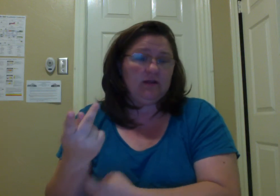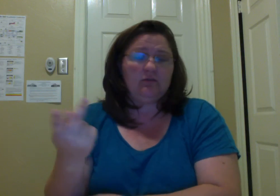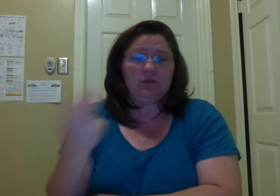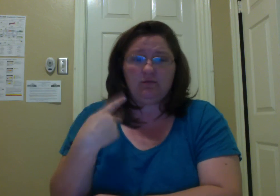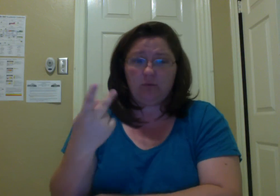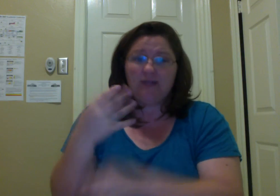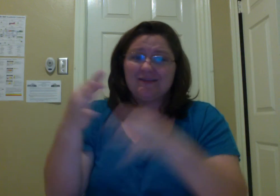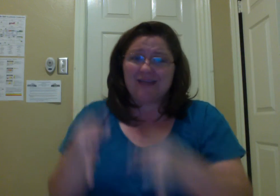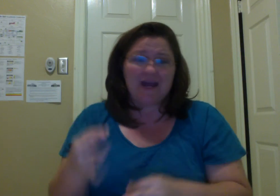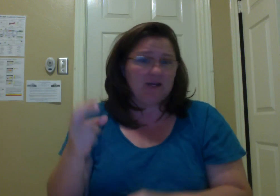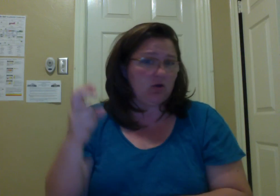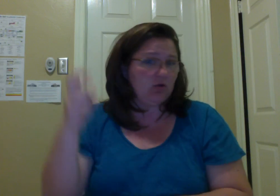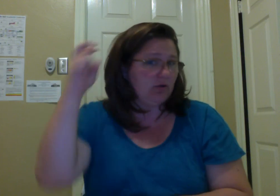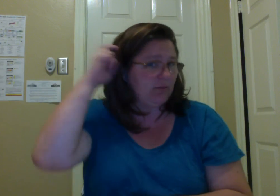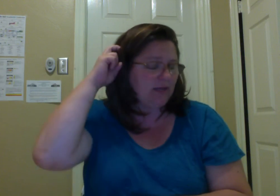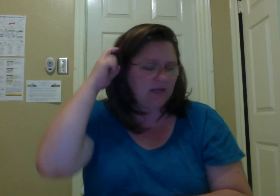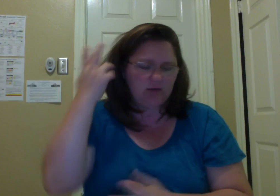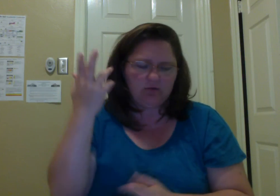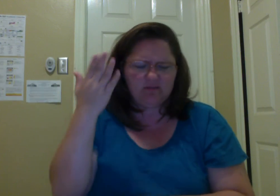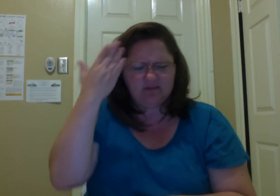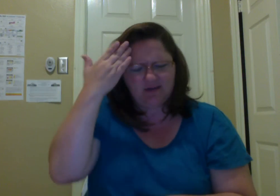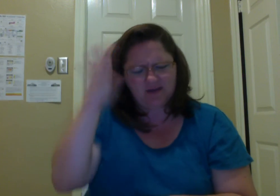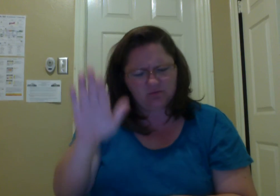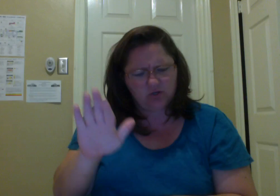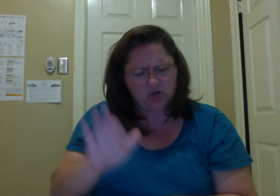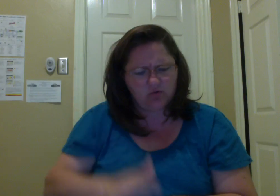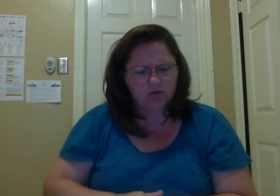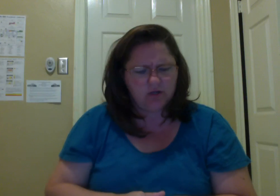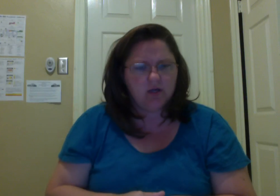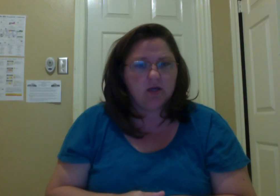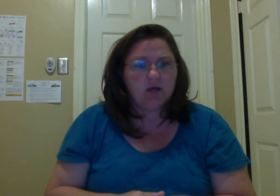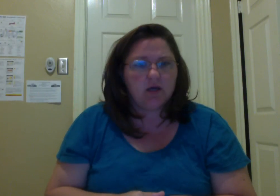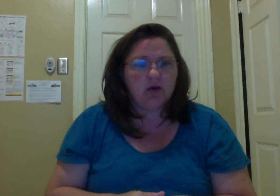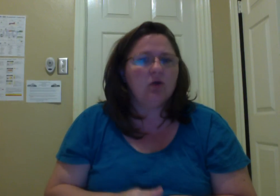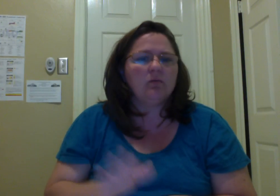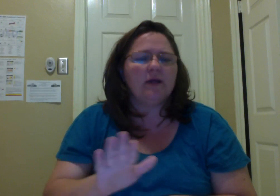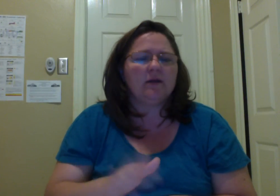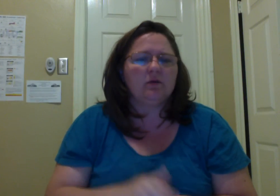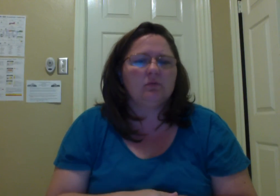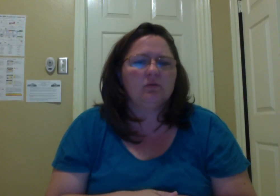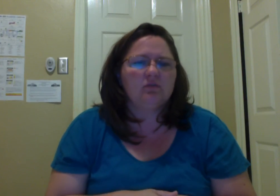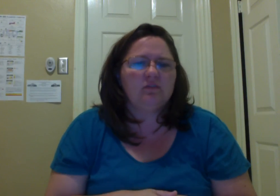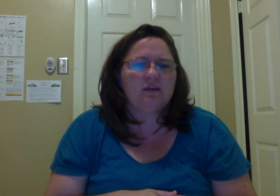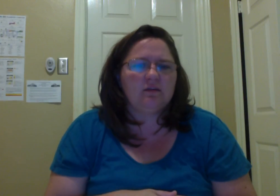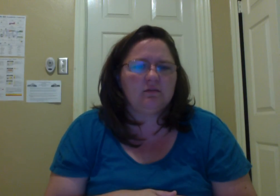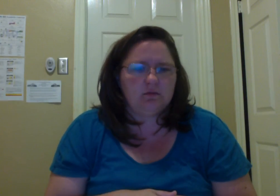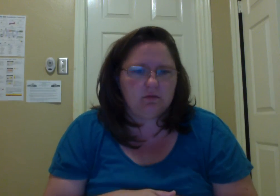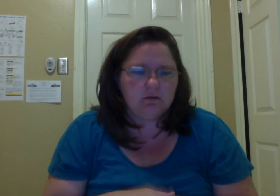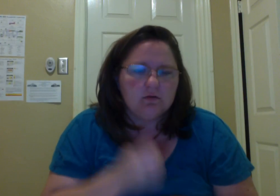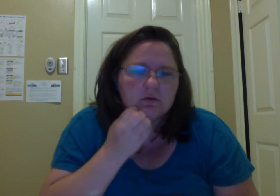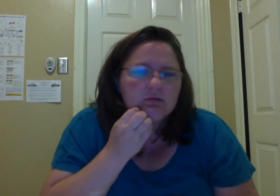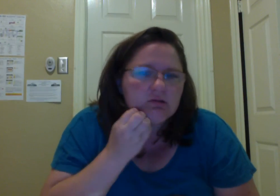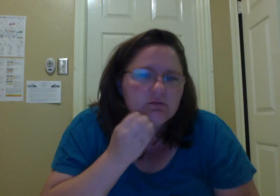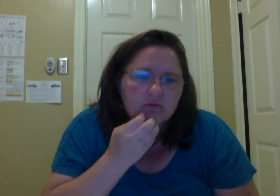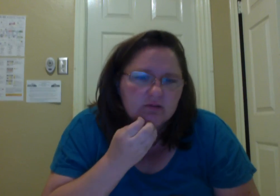So if we decide cochlear implant, and Laura says, I don't know. Oh, wait, no. She says, wait, if we